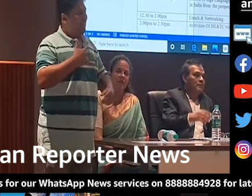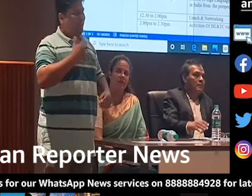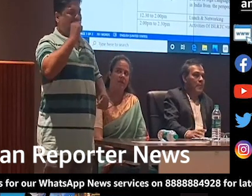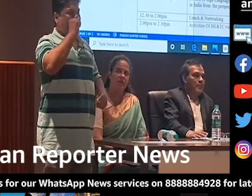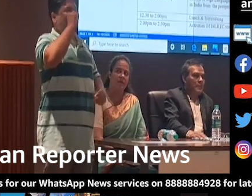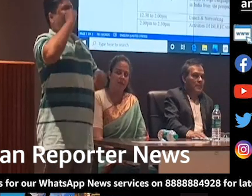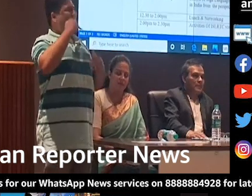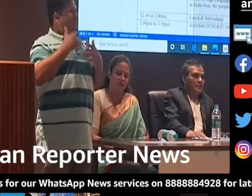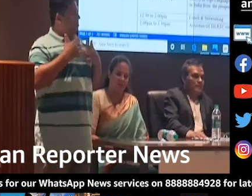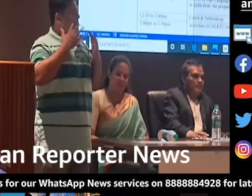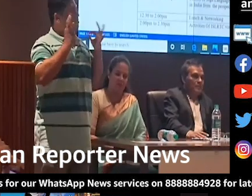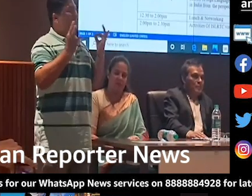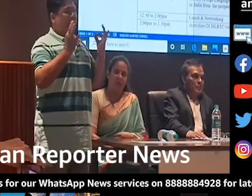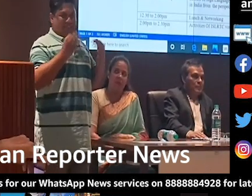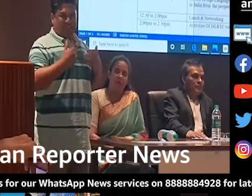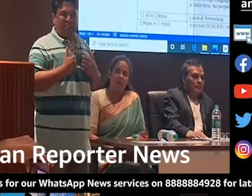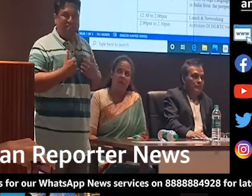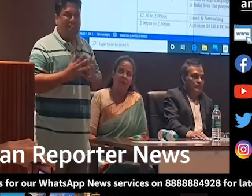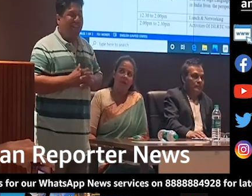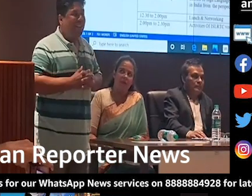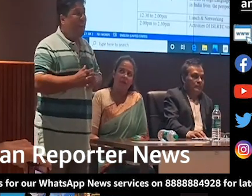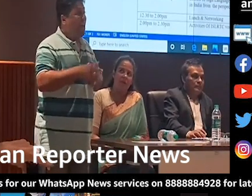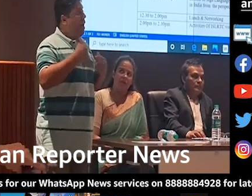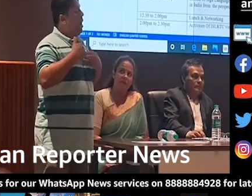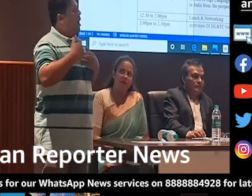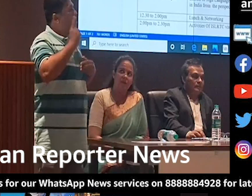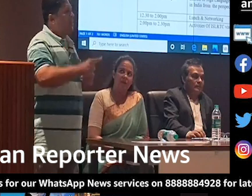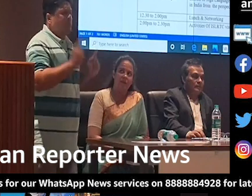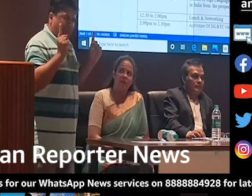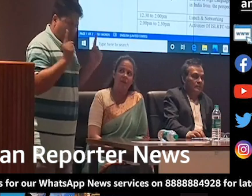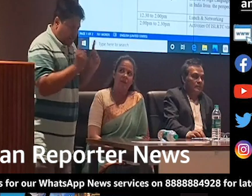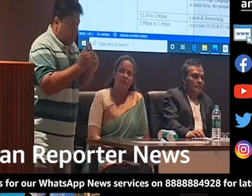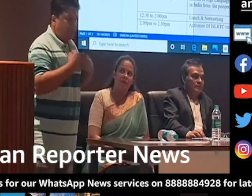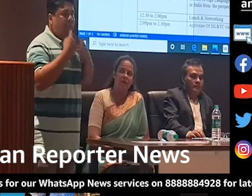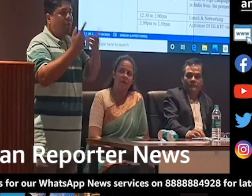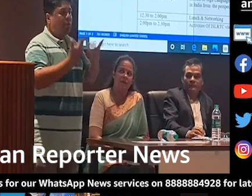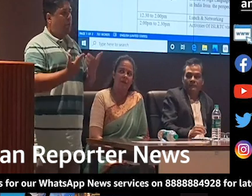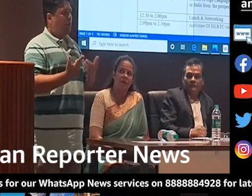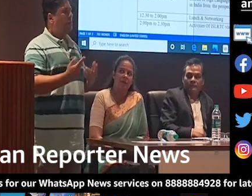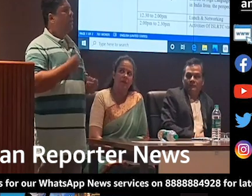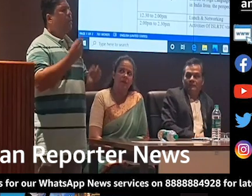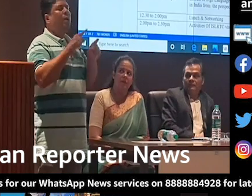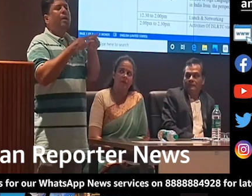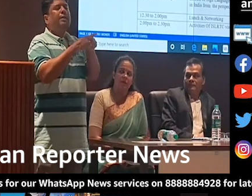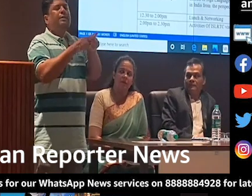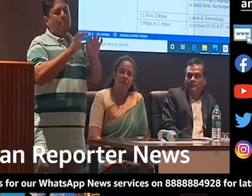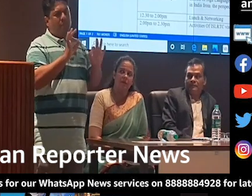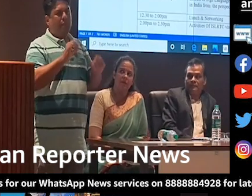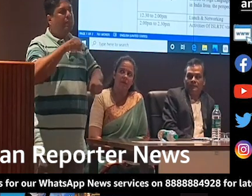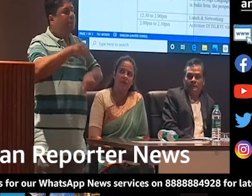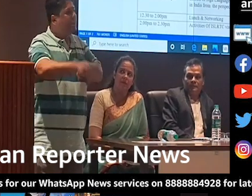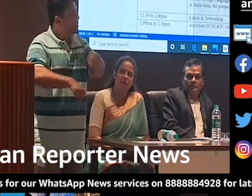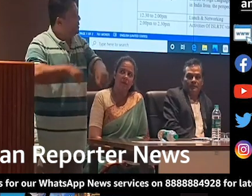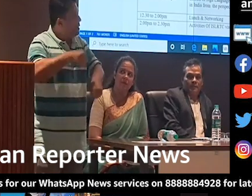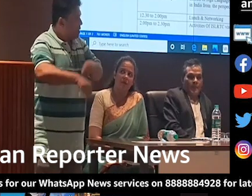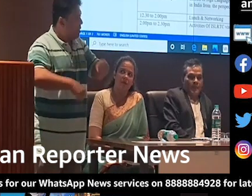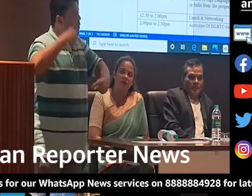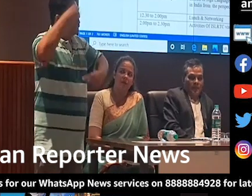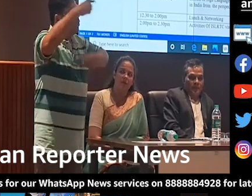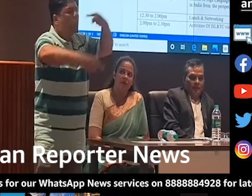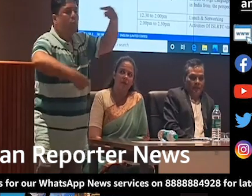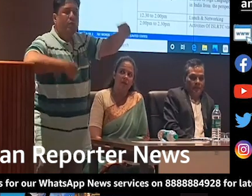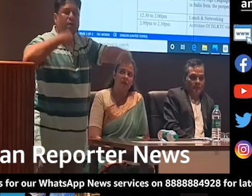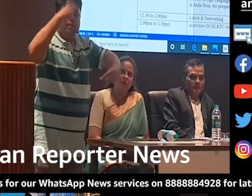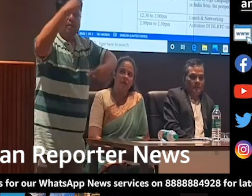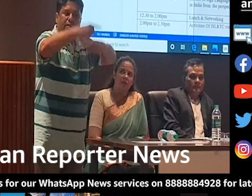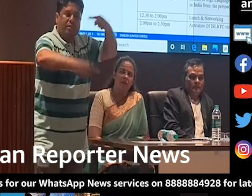all of us interpreters together. It's a very proud feeling for all of us. But just in short, I would like to tell you, like for example, if